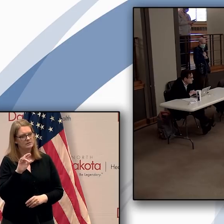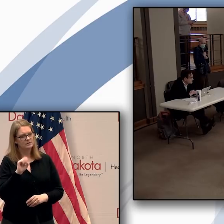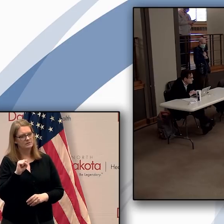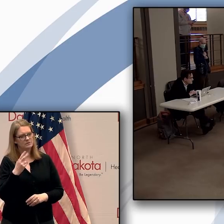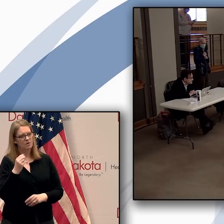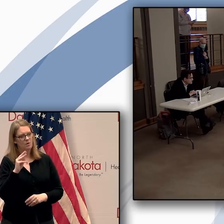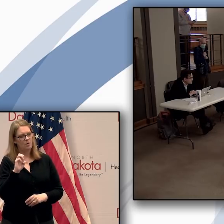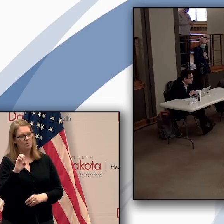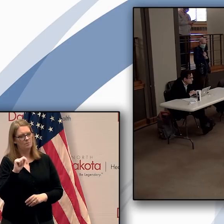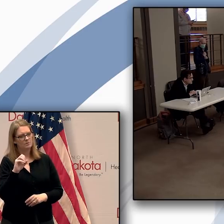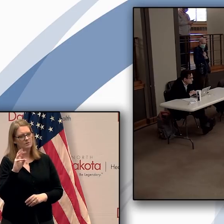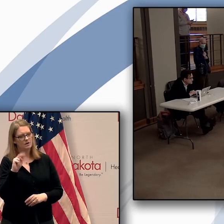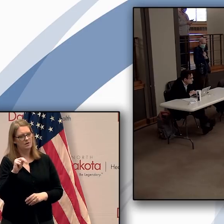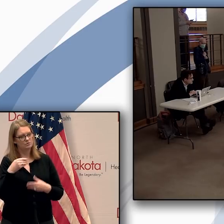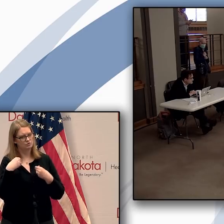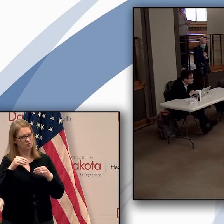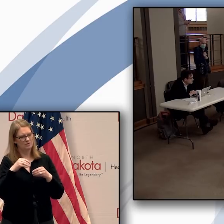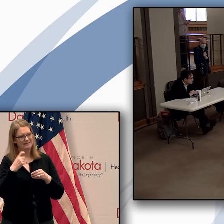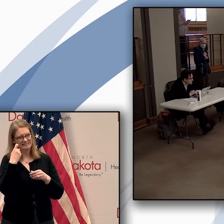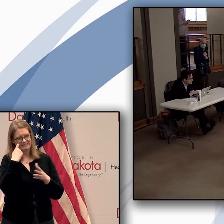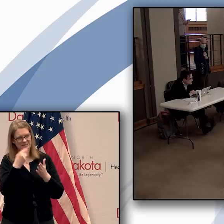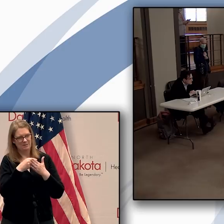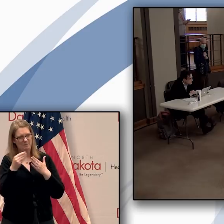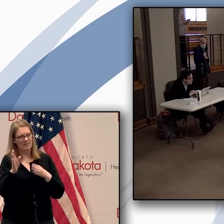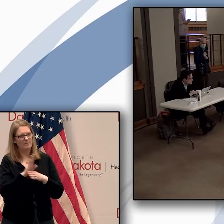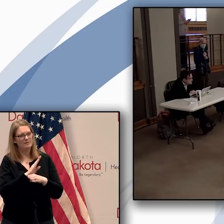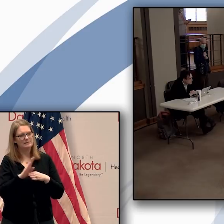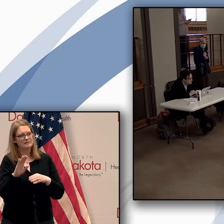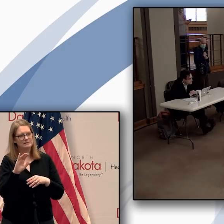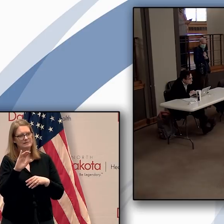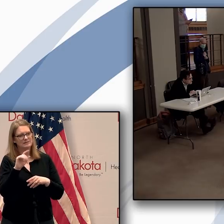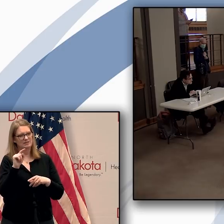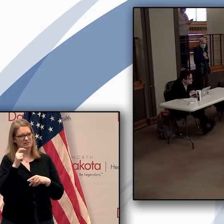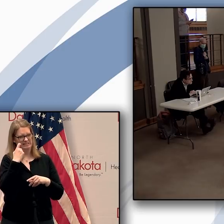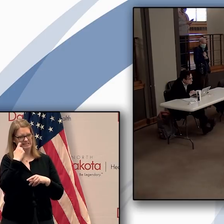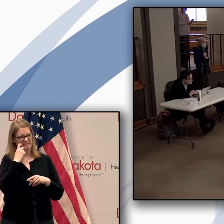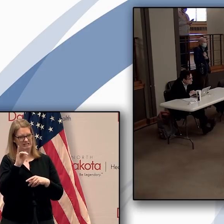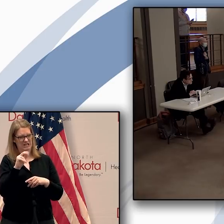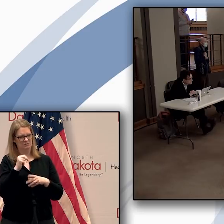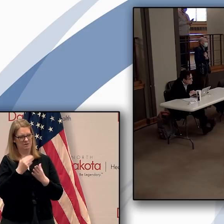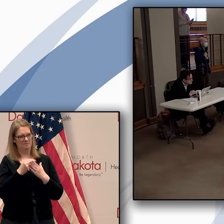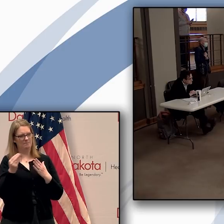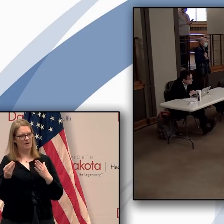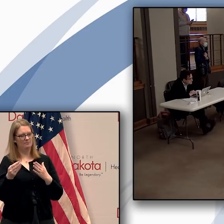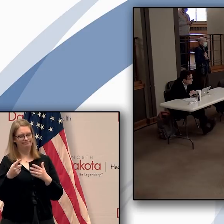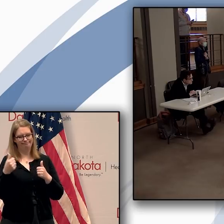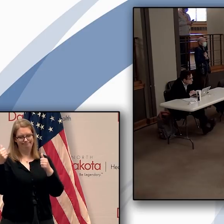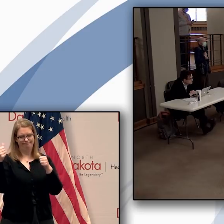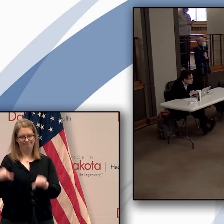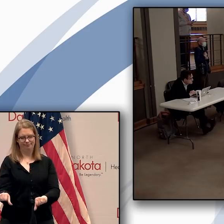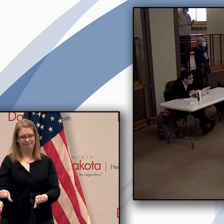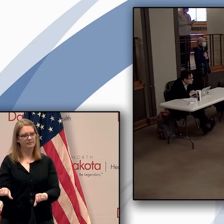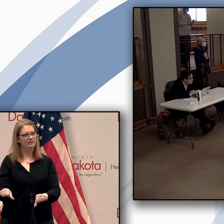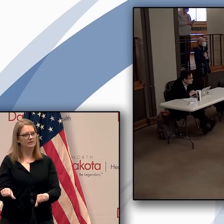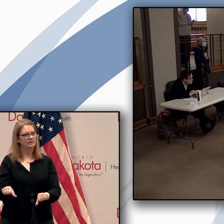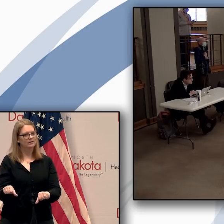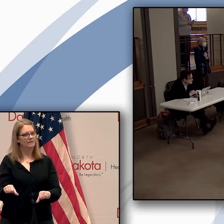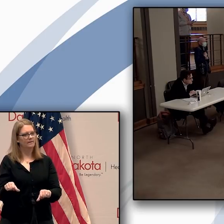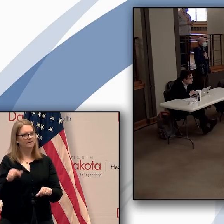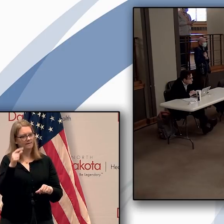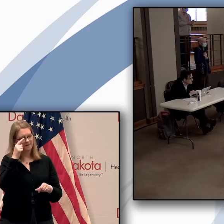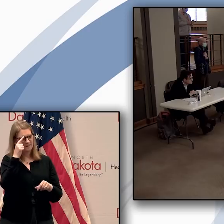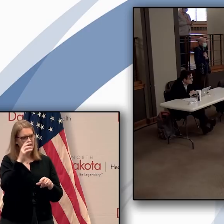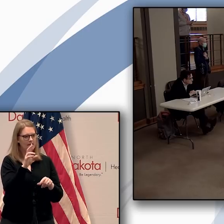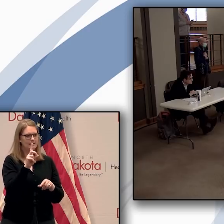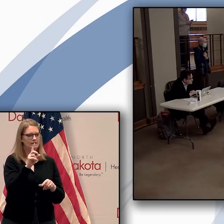just bought the business in January. And he was told, denied, and he and Daily Addiction Coffee, also who just bought